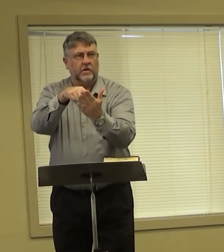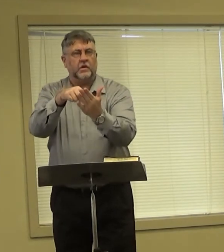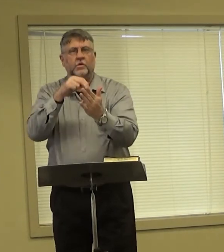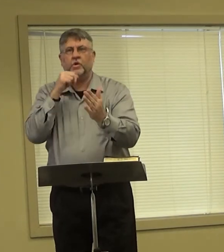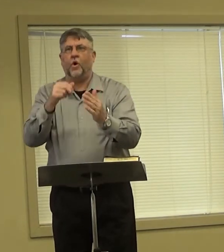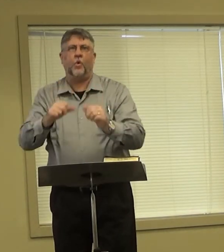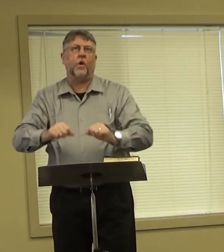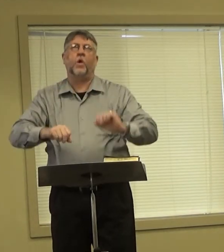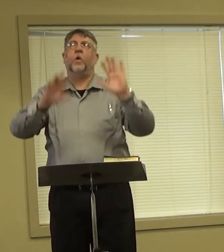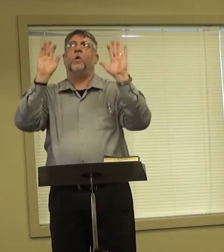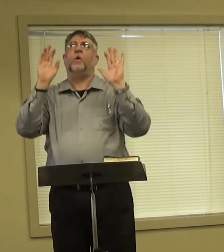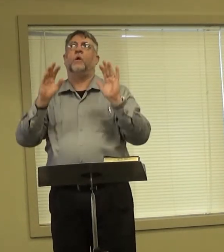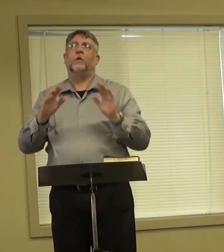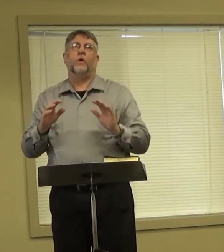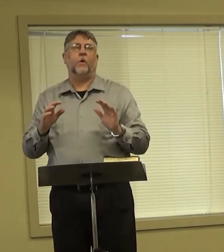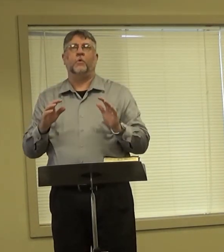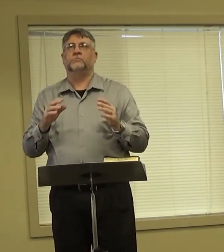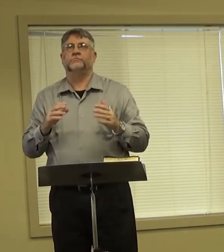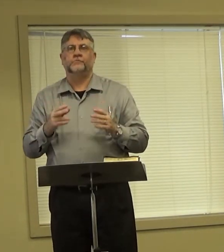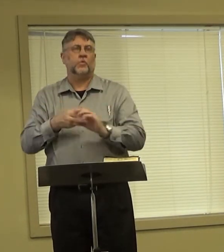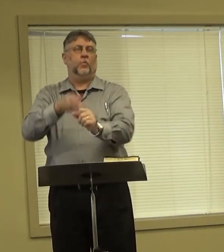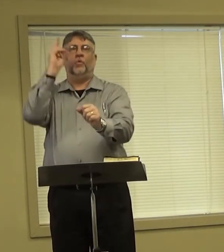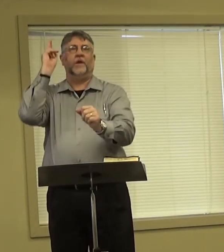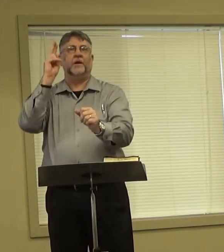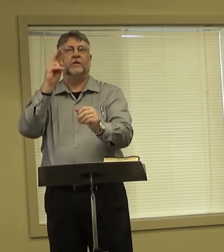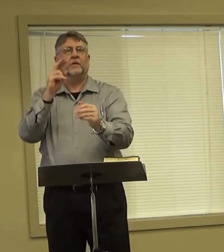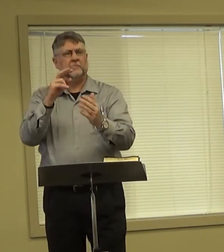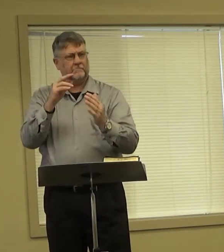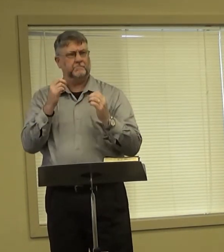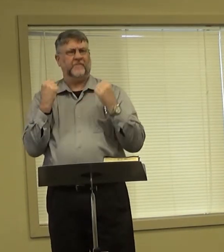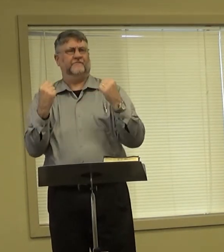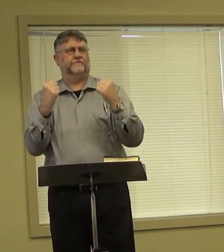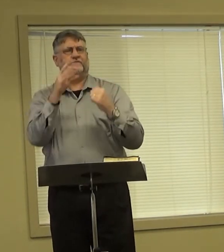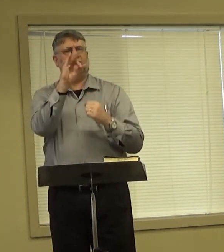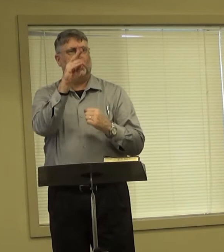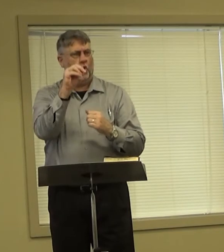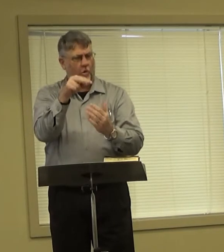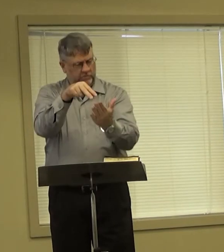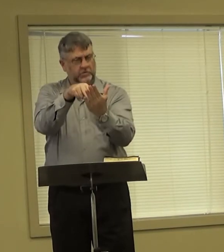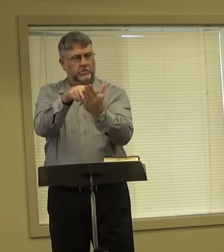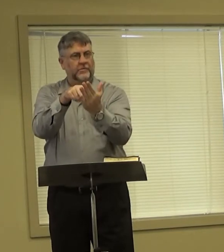So it says here, be steadfast, and that means to stand and not to quit. Be strong.